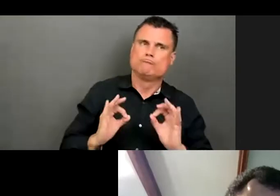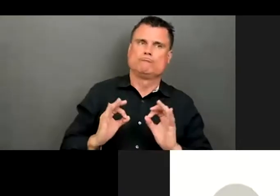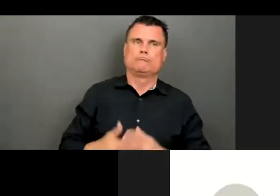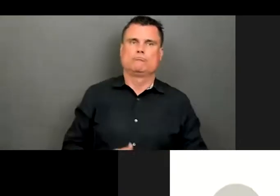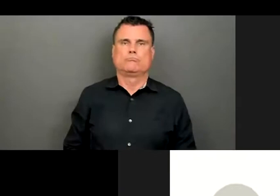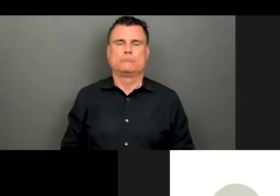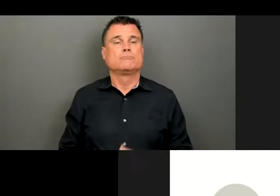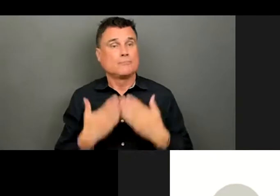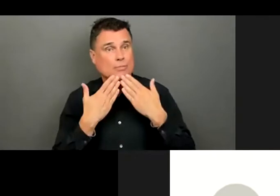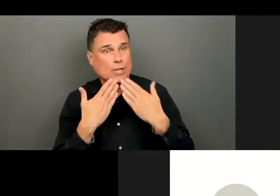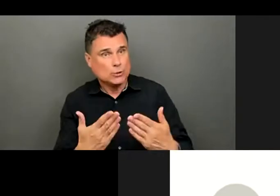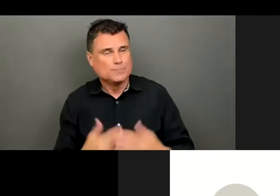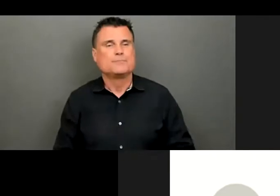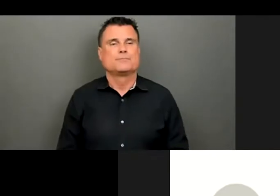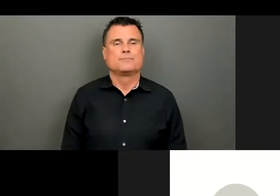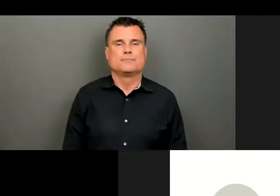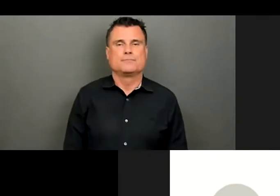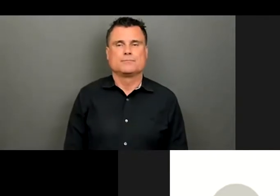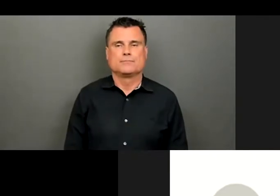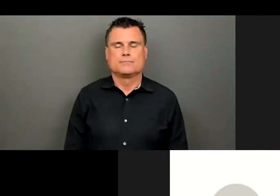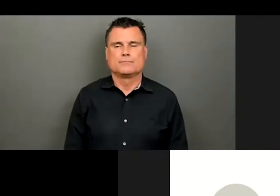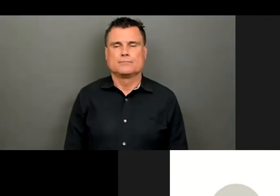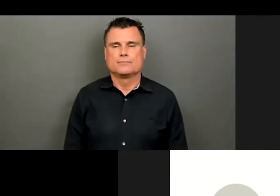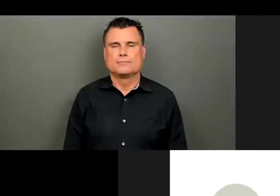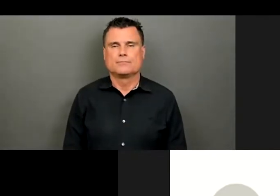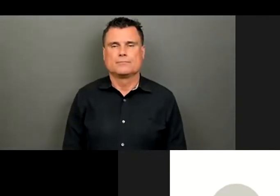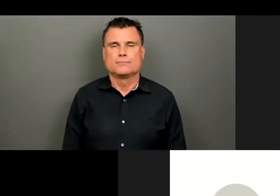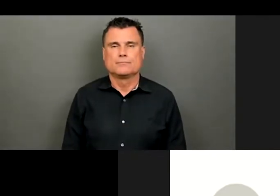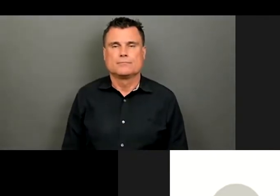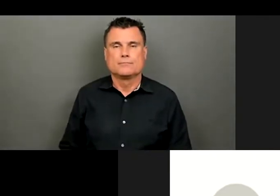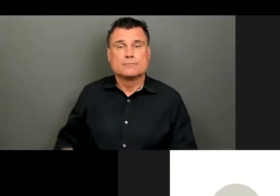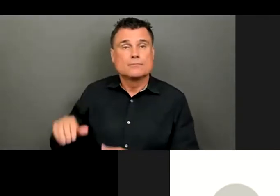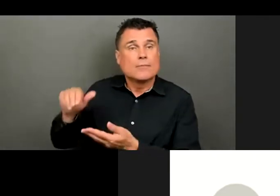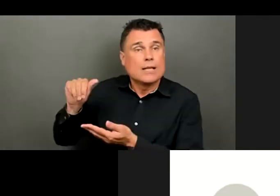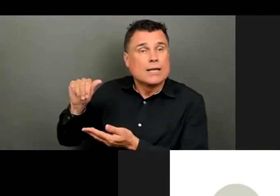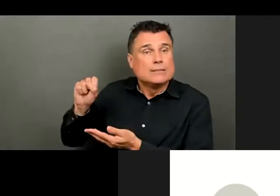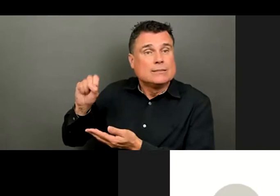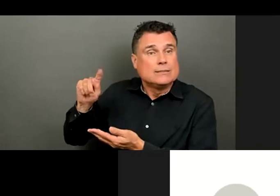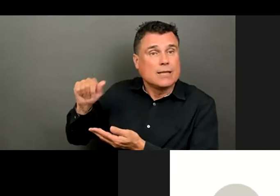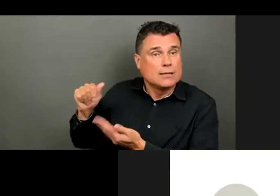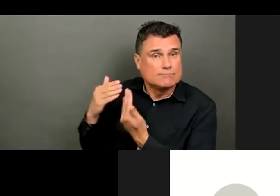Okay, thank you very much, Vasuka, and to our special invited guests for sharing